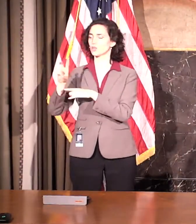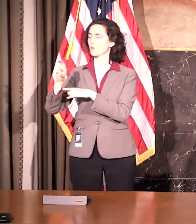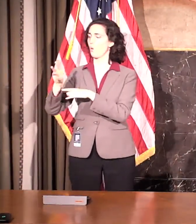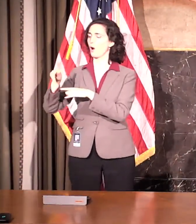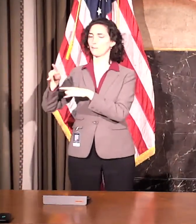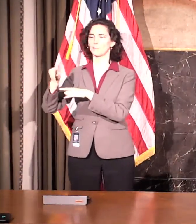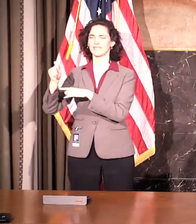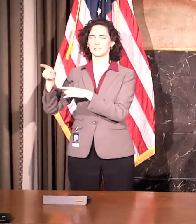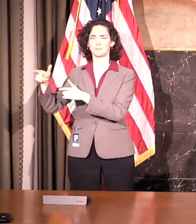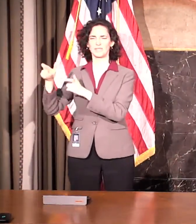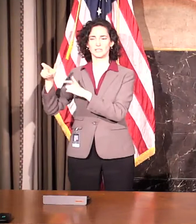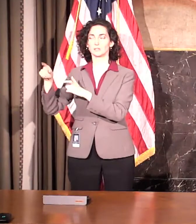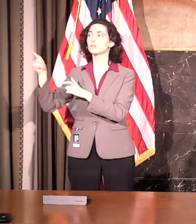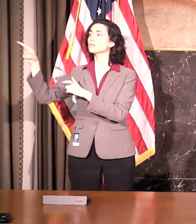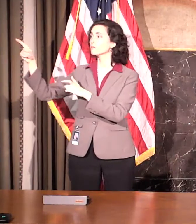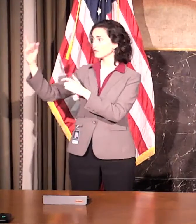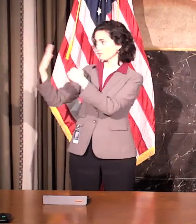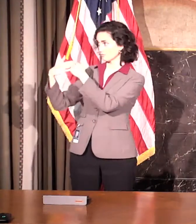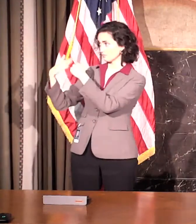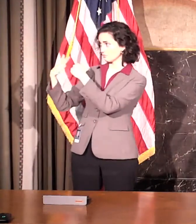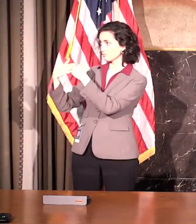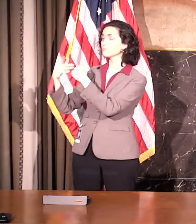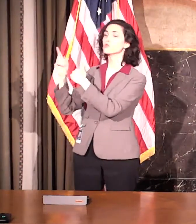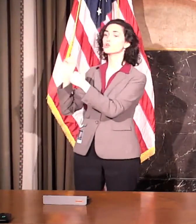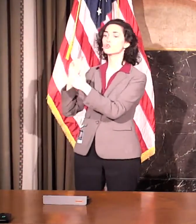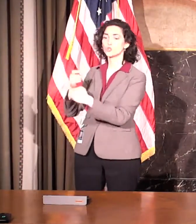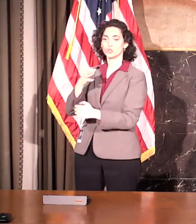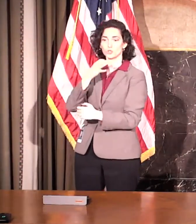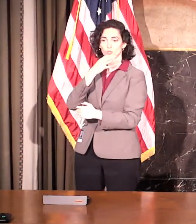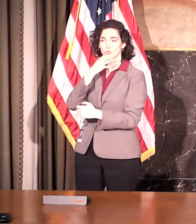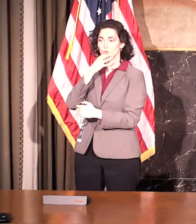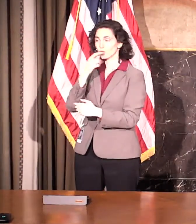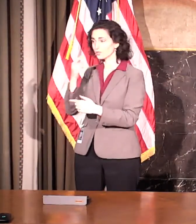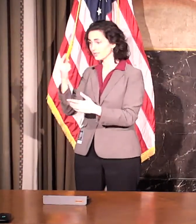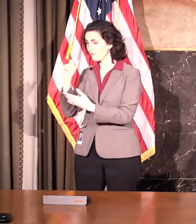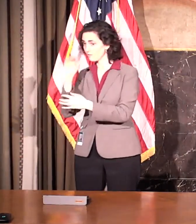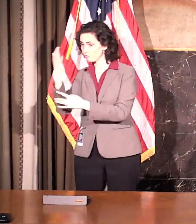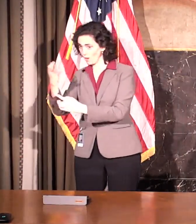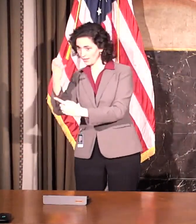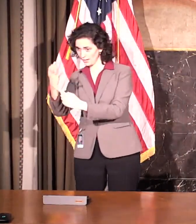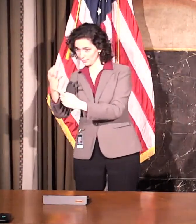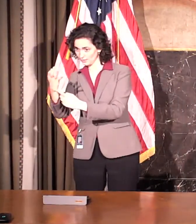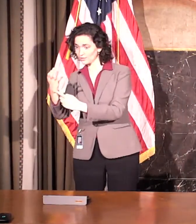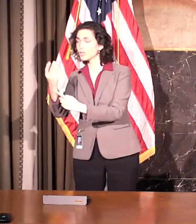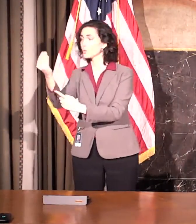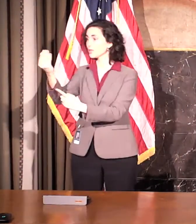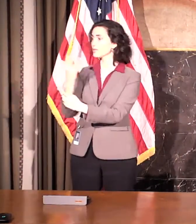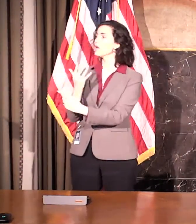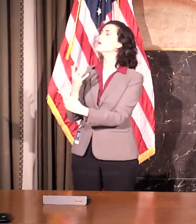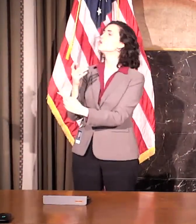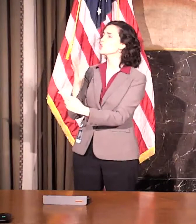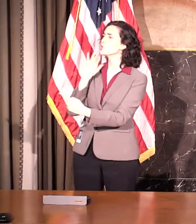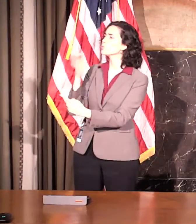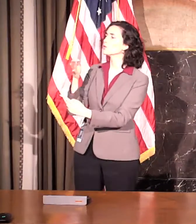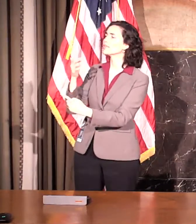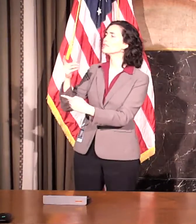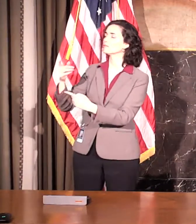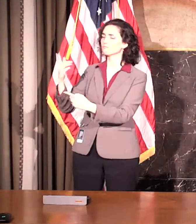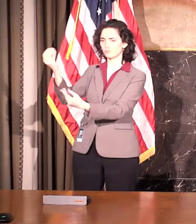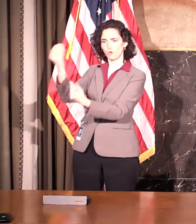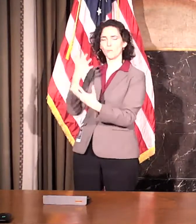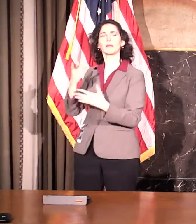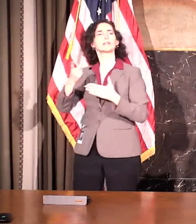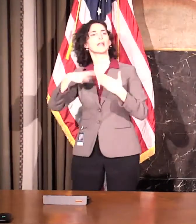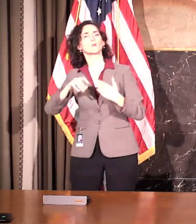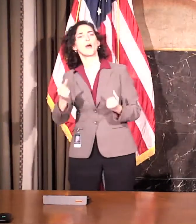Fridays, we will be given our allocation for the next week of each vaccine by type. And then we will put in our orders as to